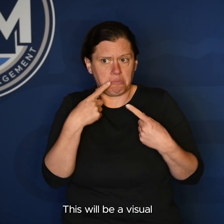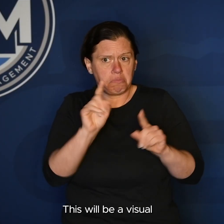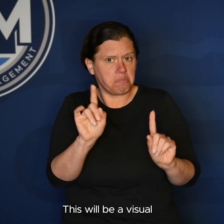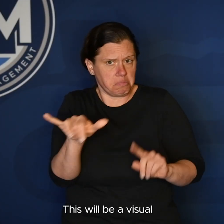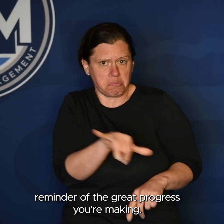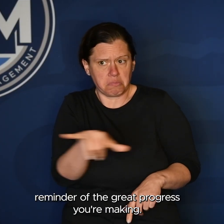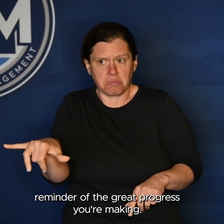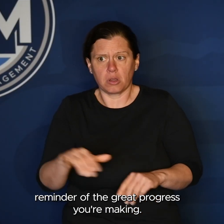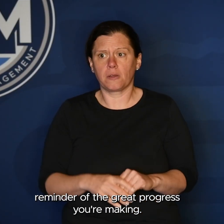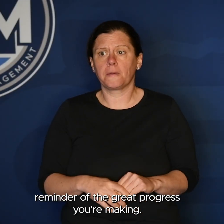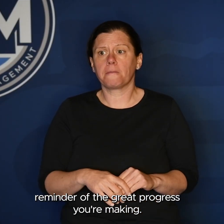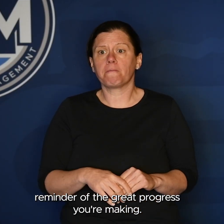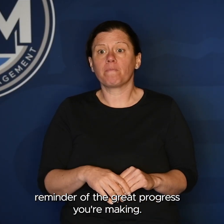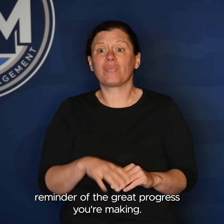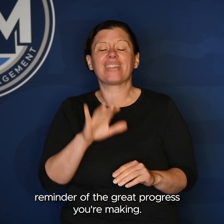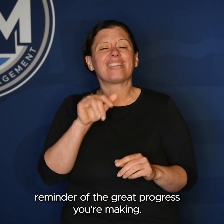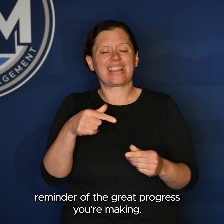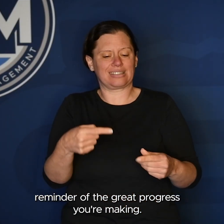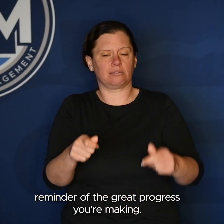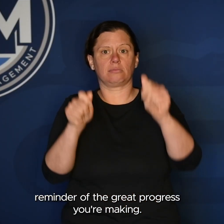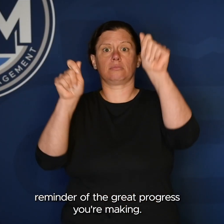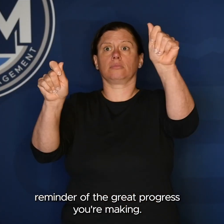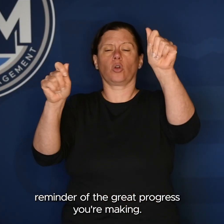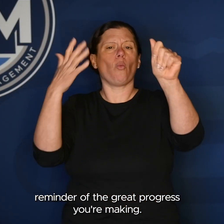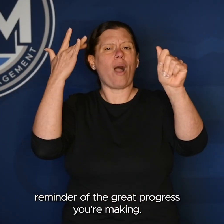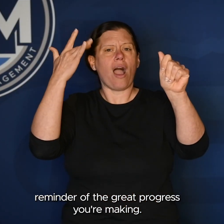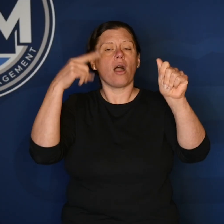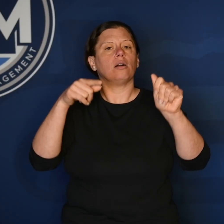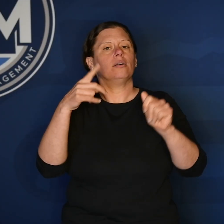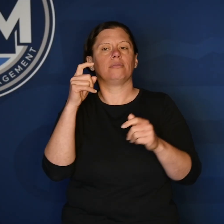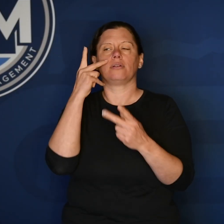This will be a visual reminder of the great progress you're making.